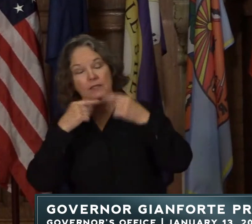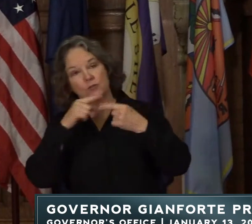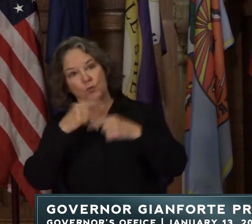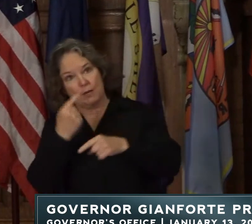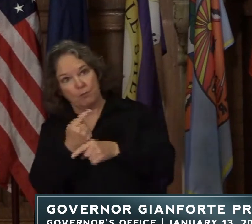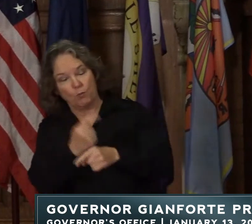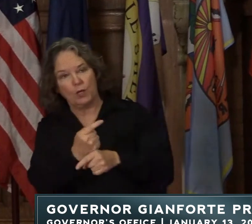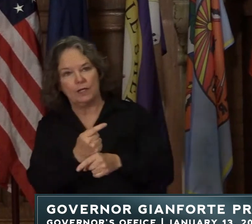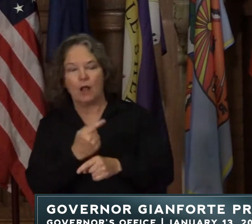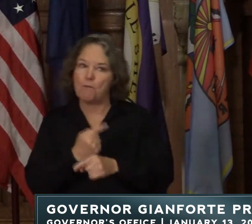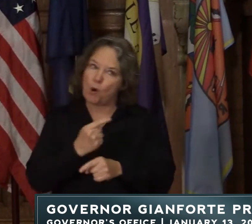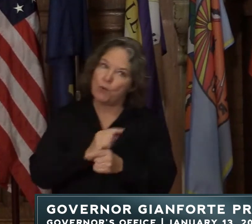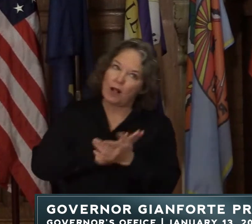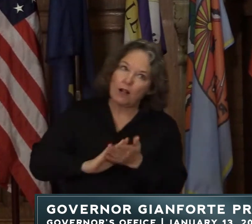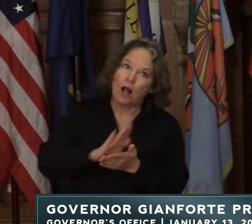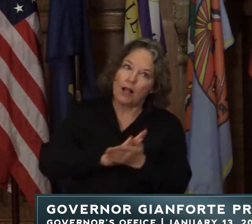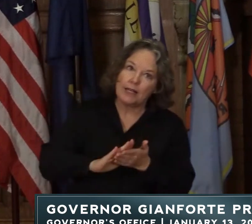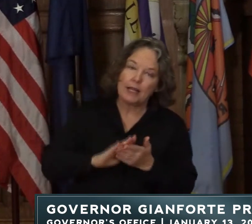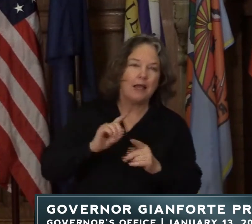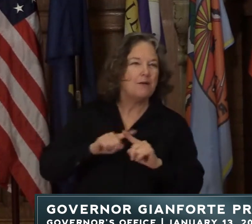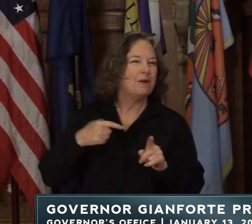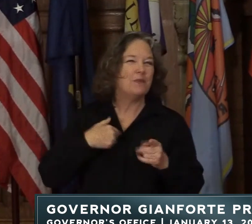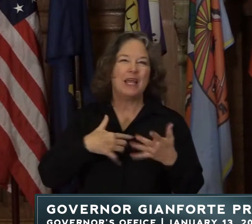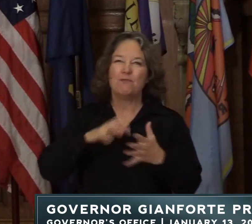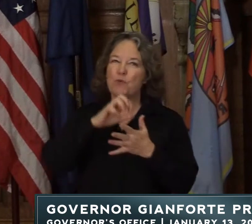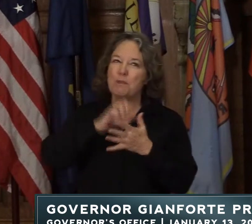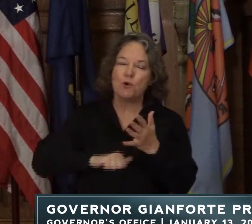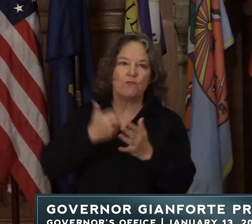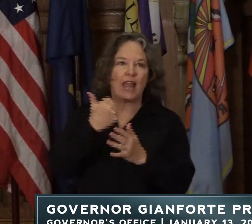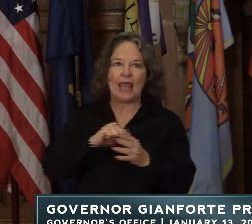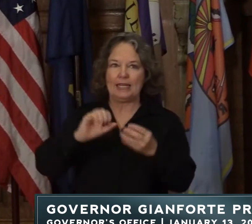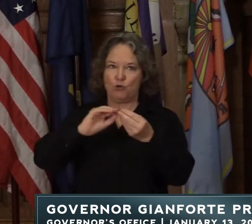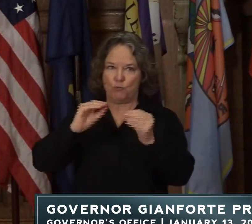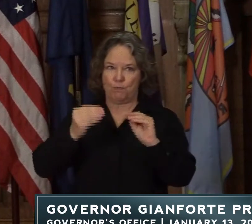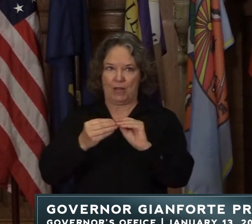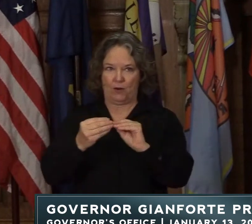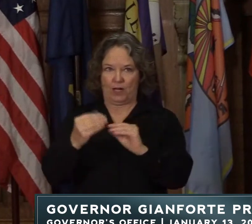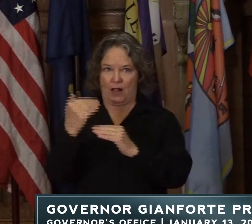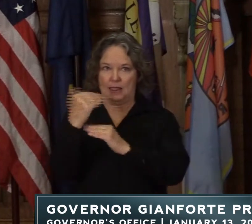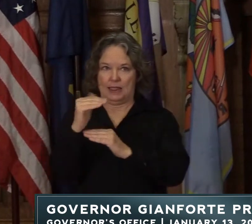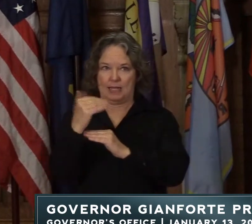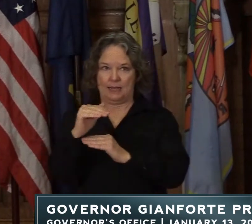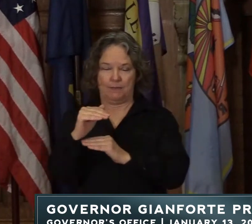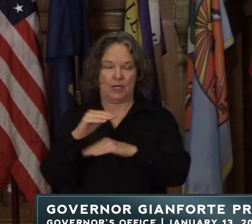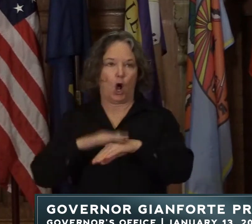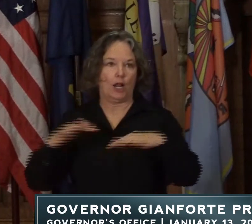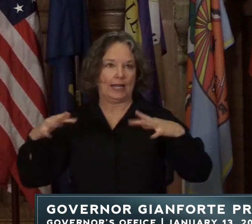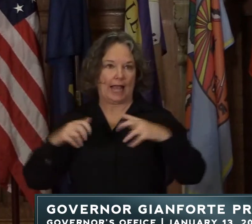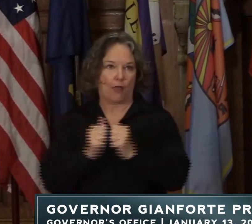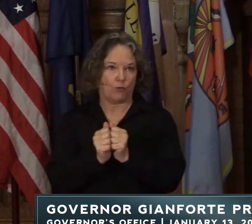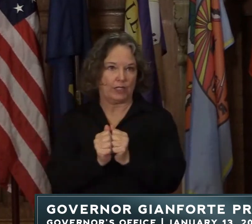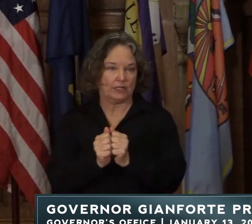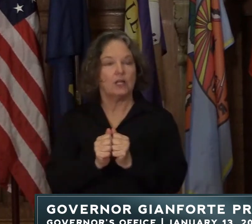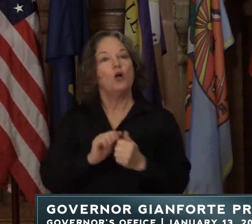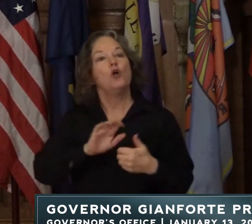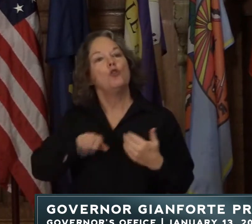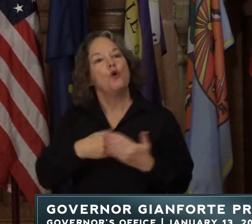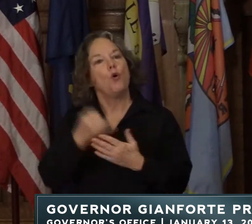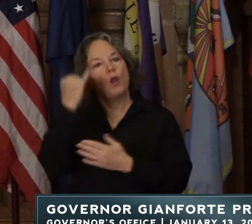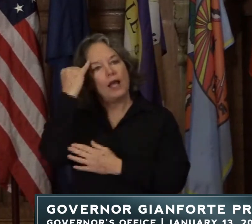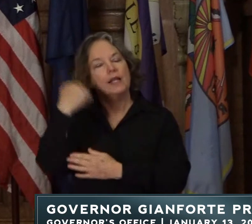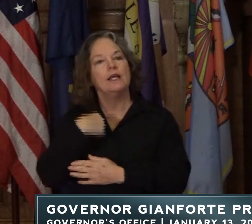appropriate hygiene, but we have removed any numeric limit on gatherings. And again, the whole concept here is we're going to